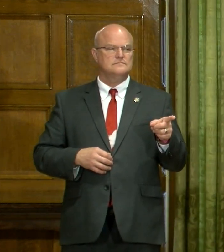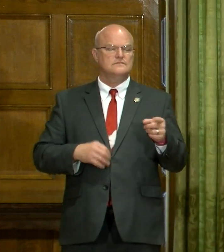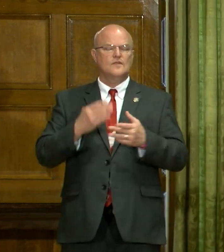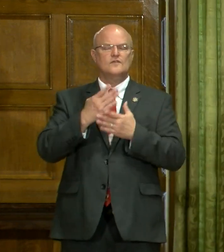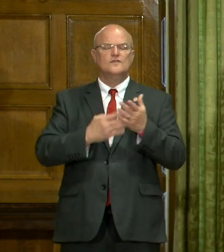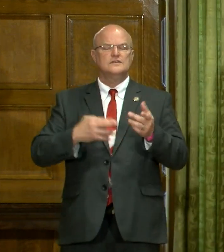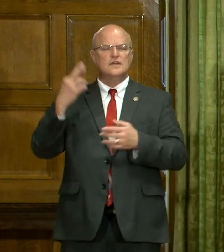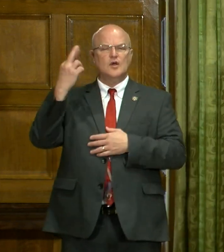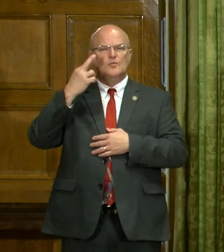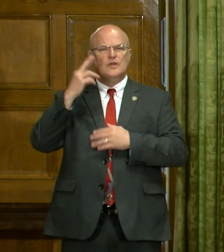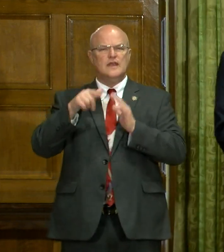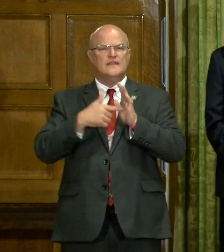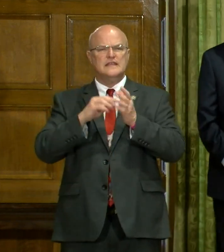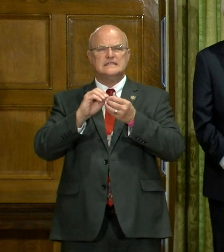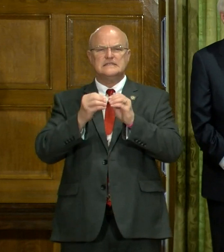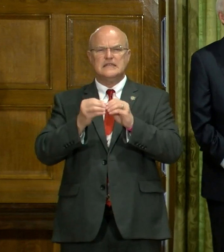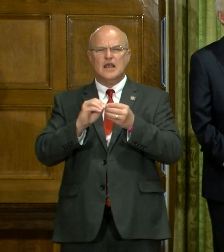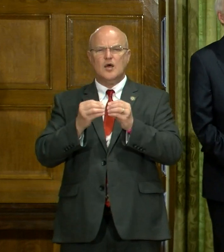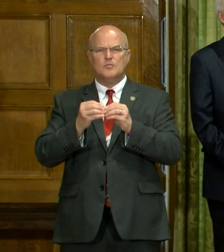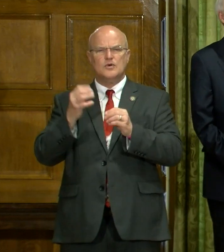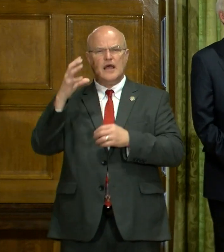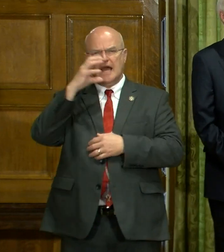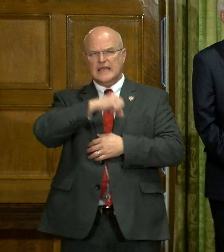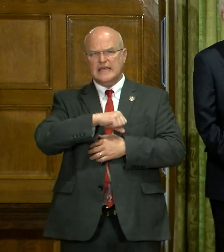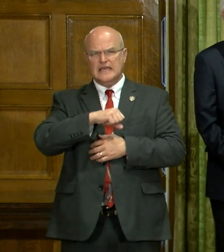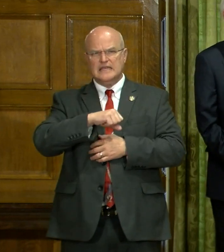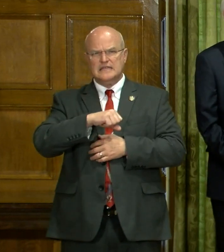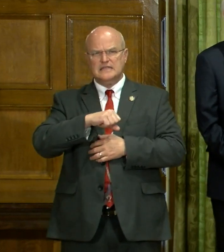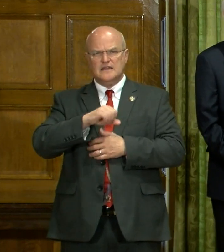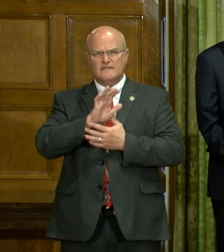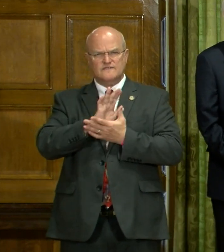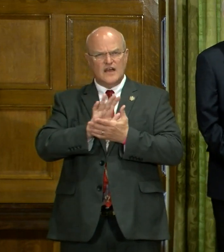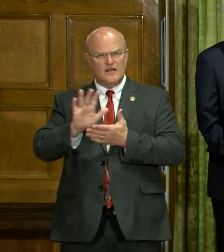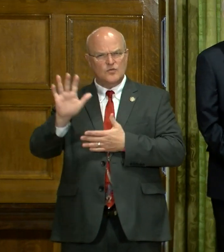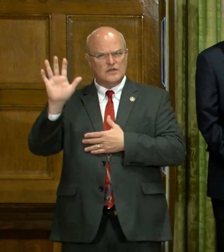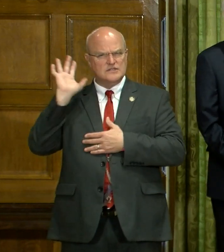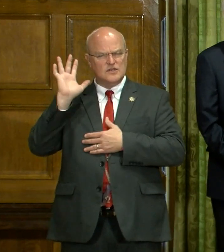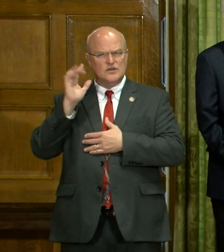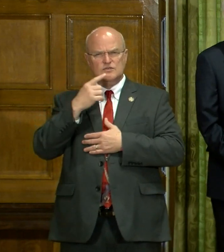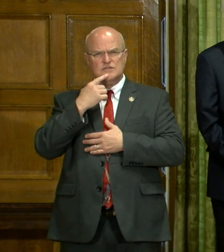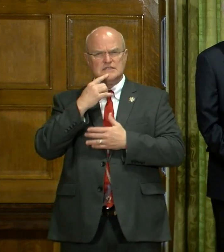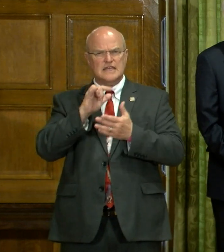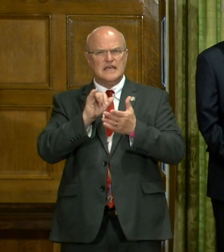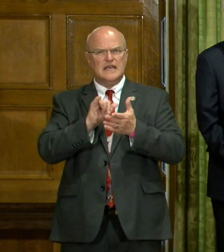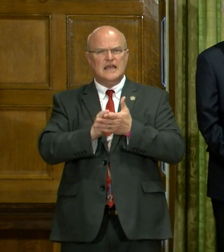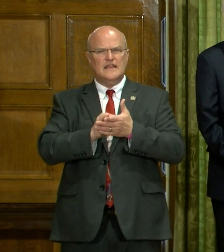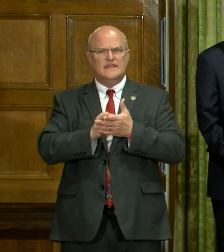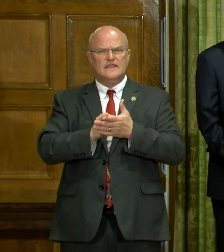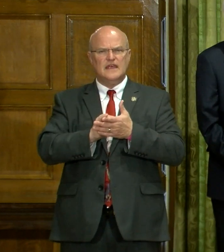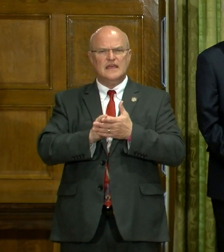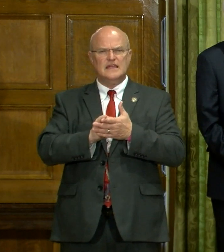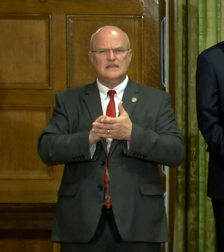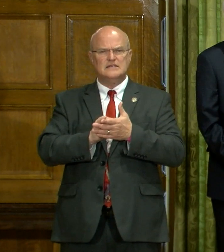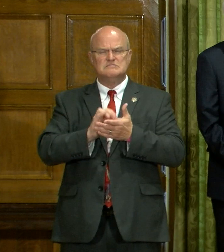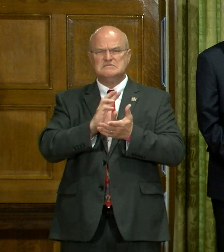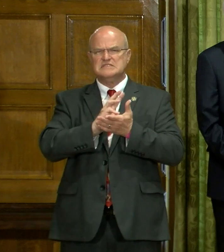For some reason, this number of, I guess, must have been 5 weeks ago, you guys said that 6 to 8 weeks from that